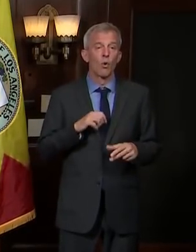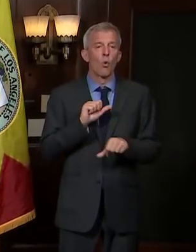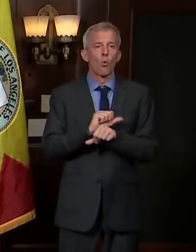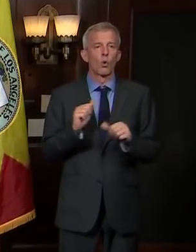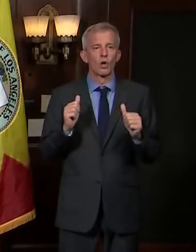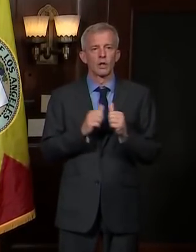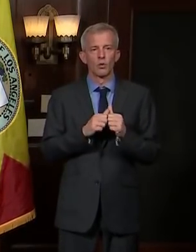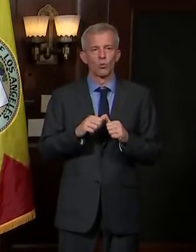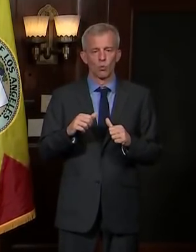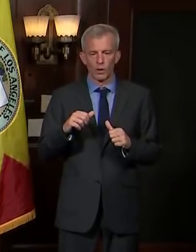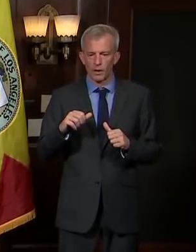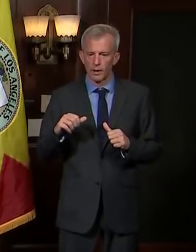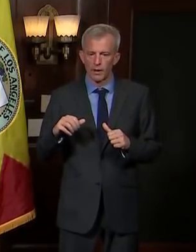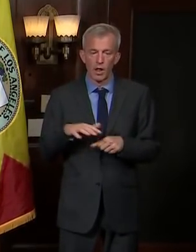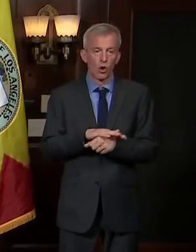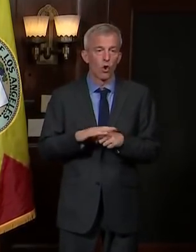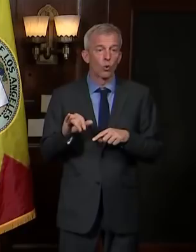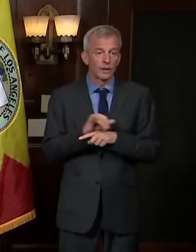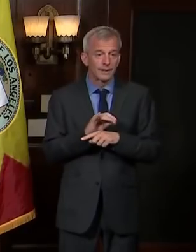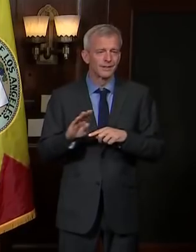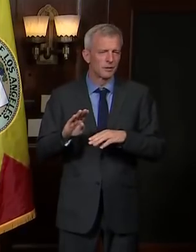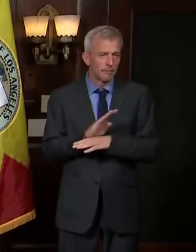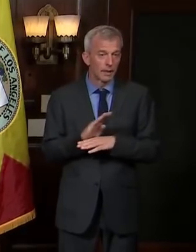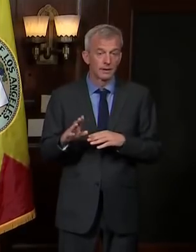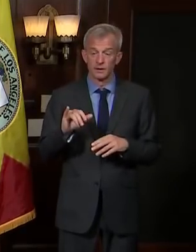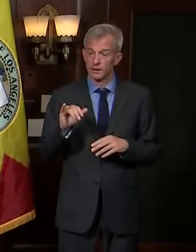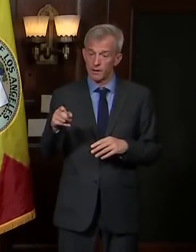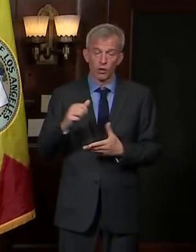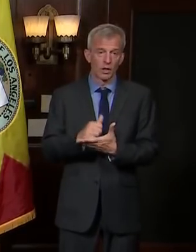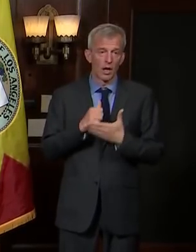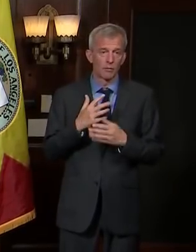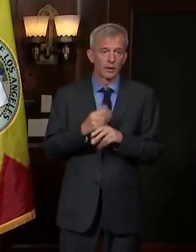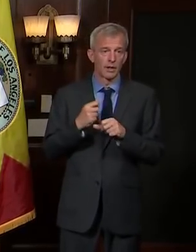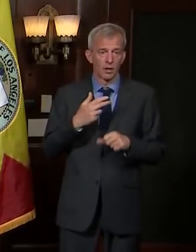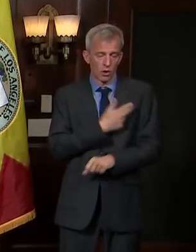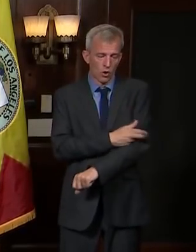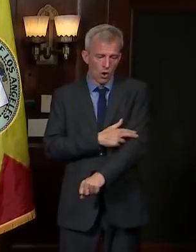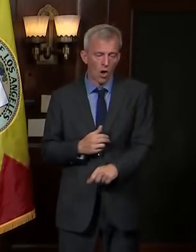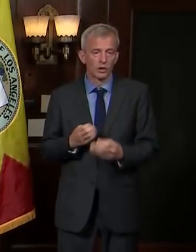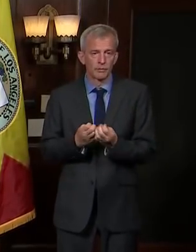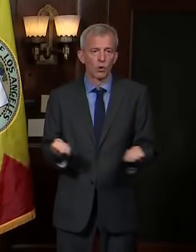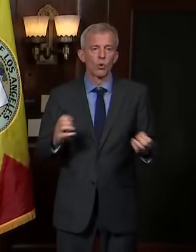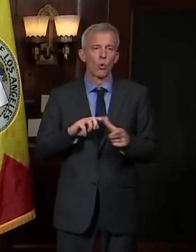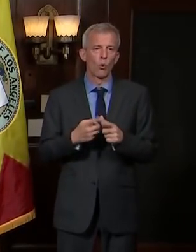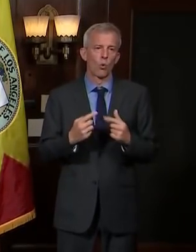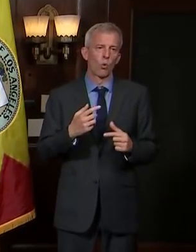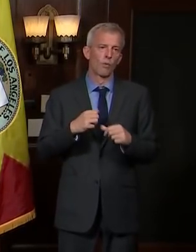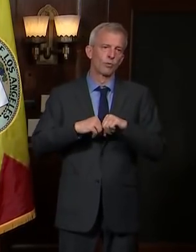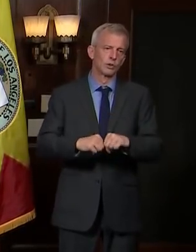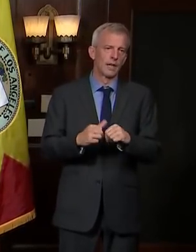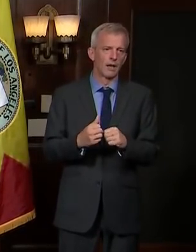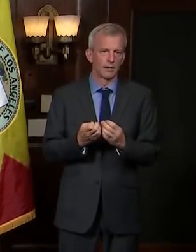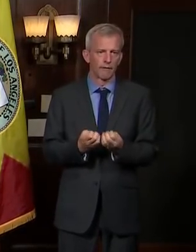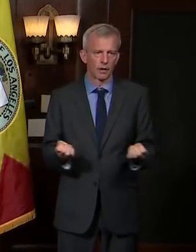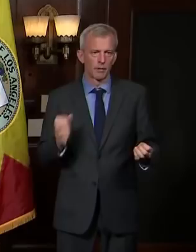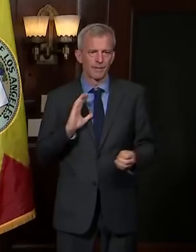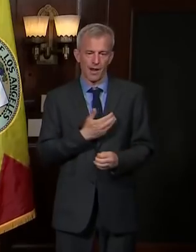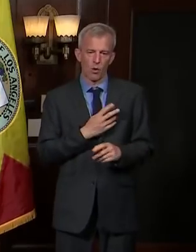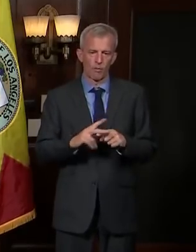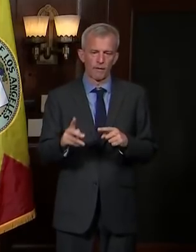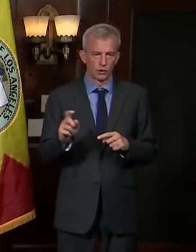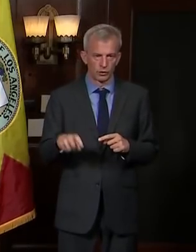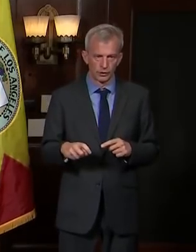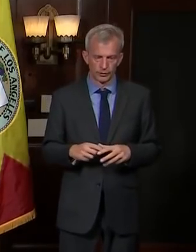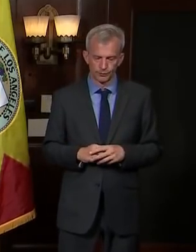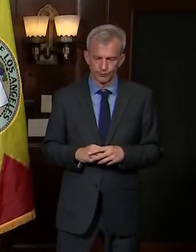help us, whether it's hospital equipment or whether it's some of the protective gear that our professionals need. And I want to highlight,